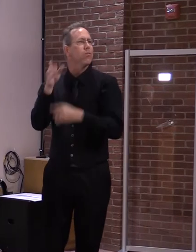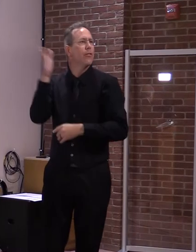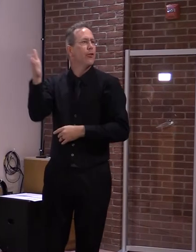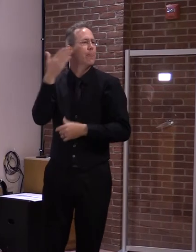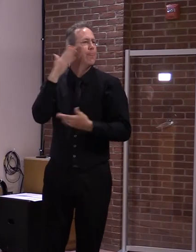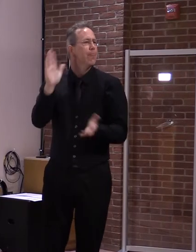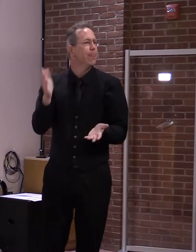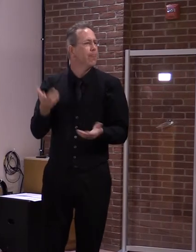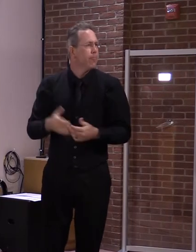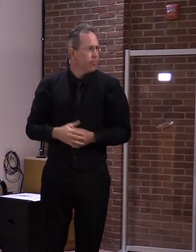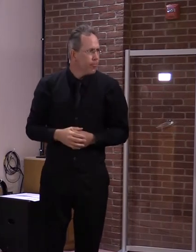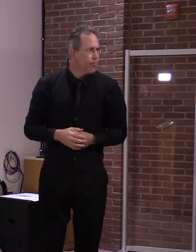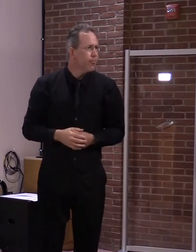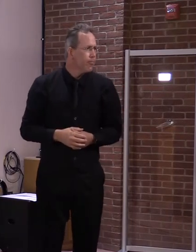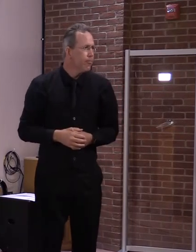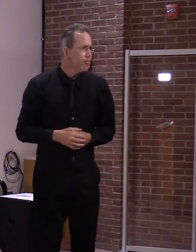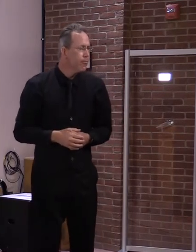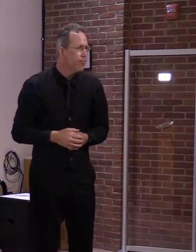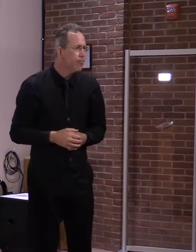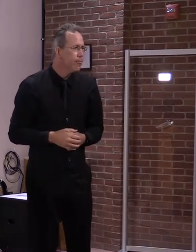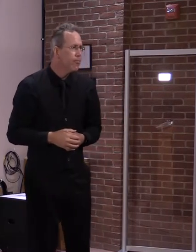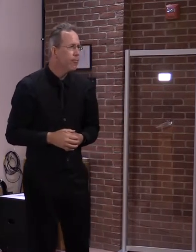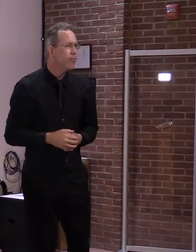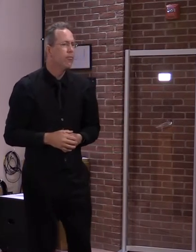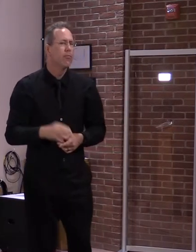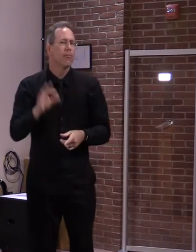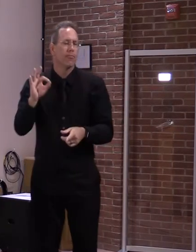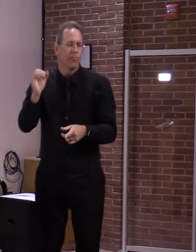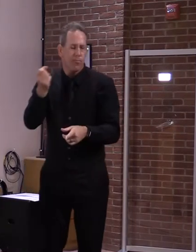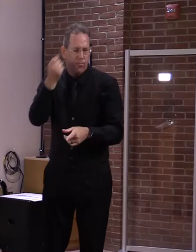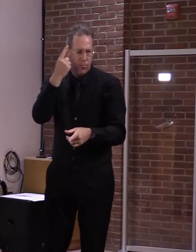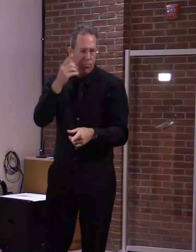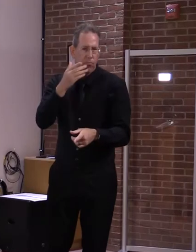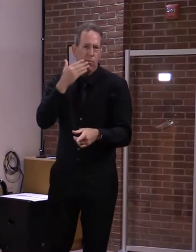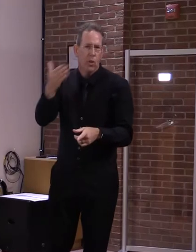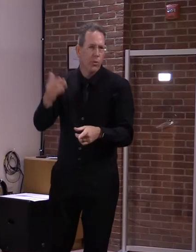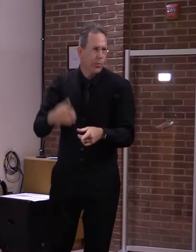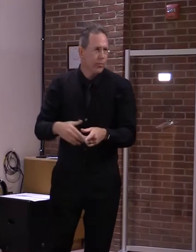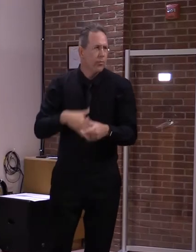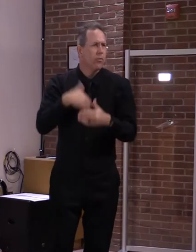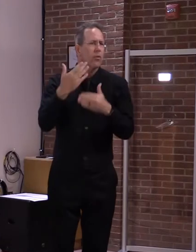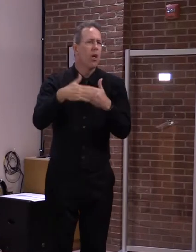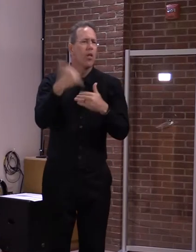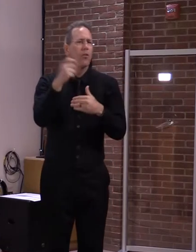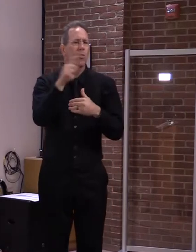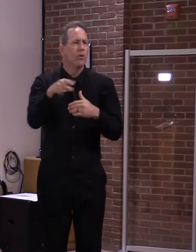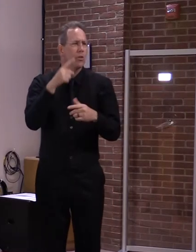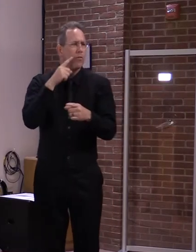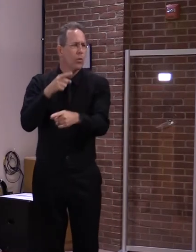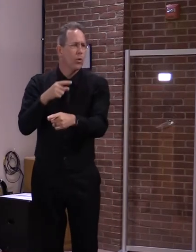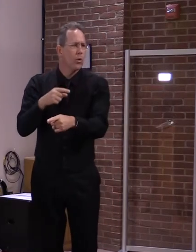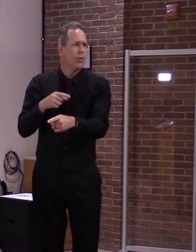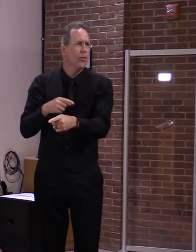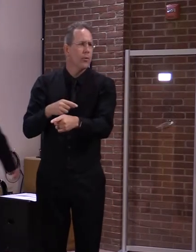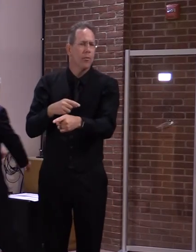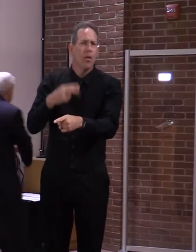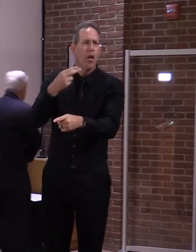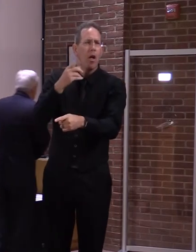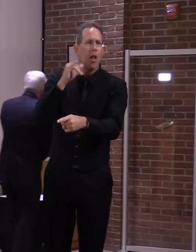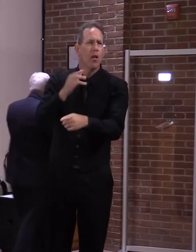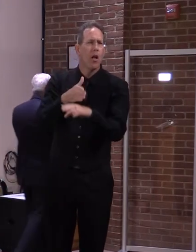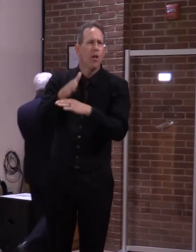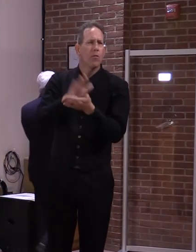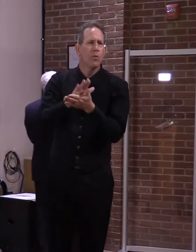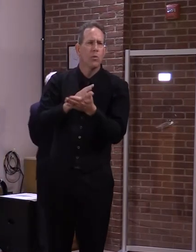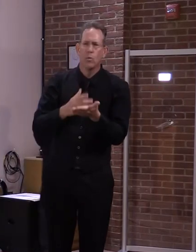Okay, thank you. For Holly Morehouse, I'm wondering if there's plans to develop a comparable grant program